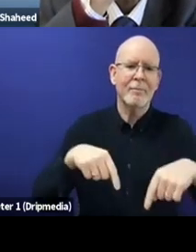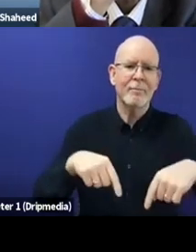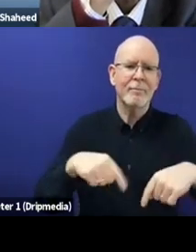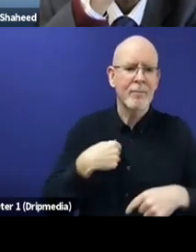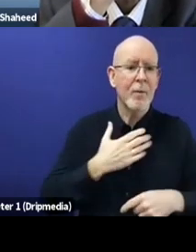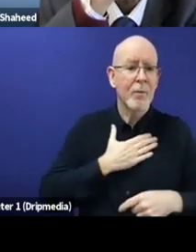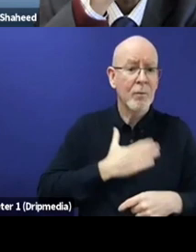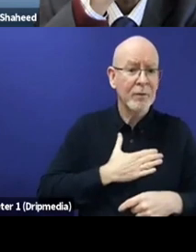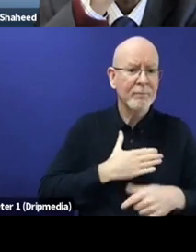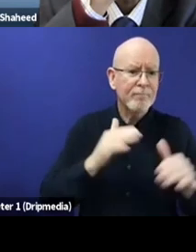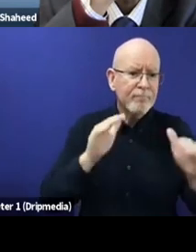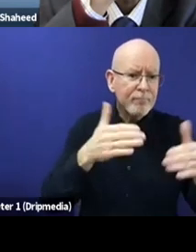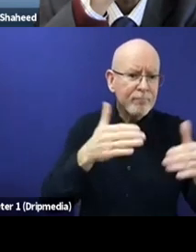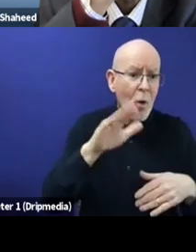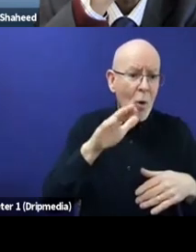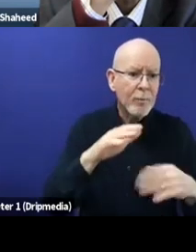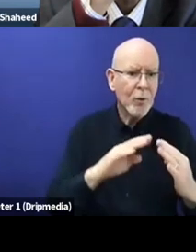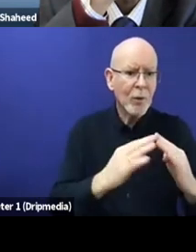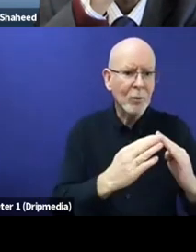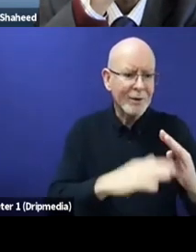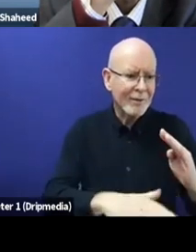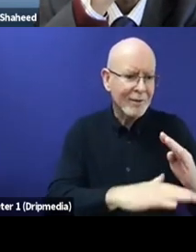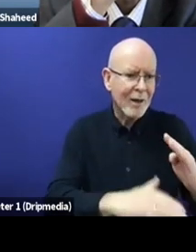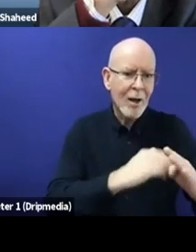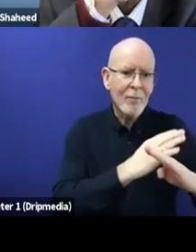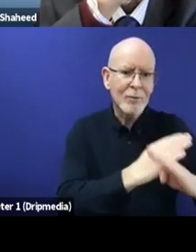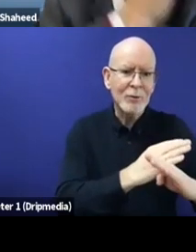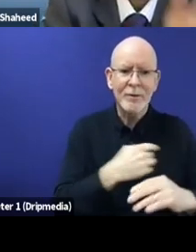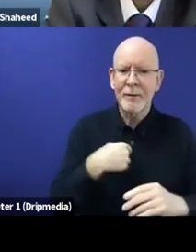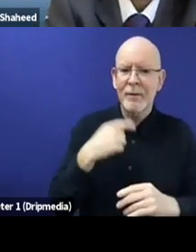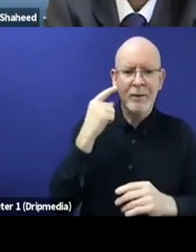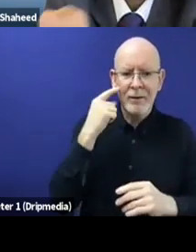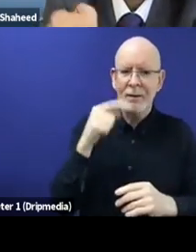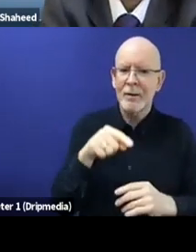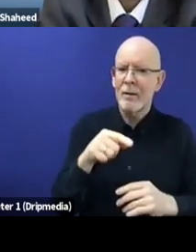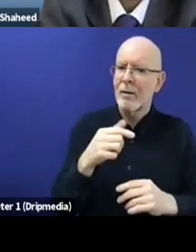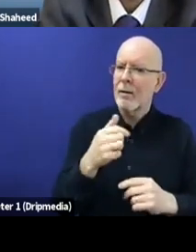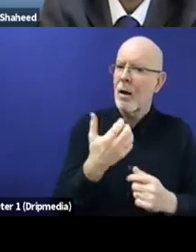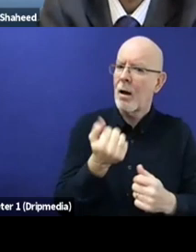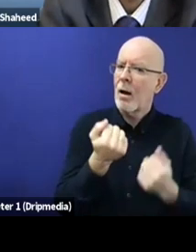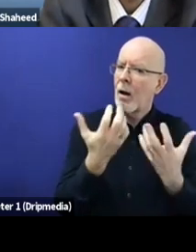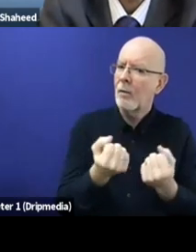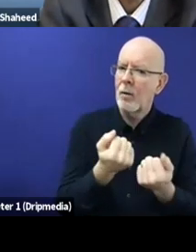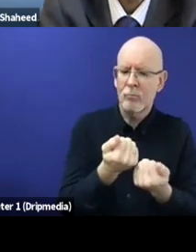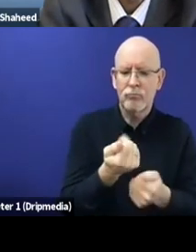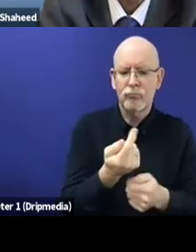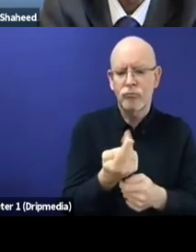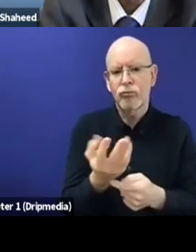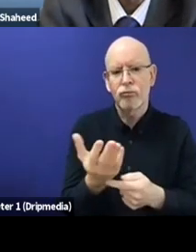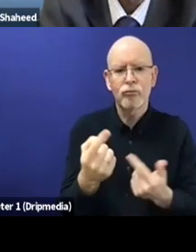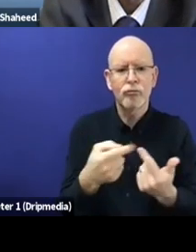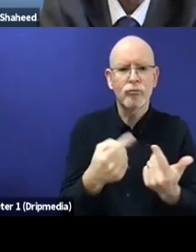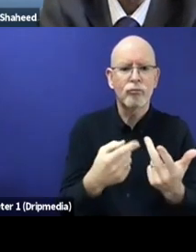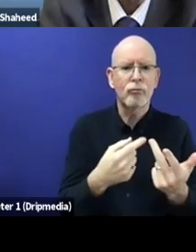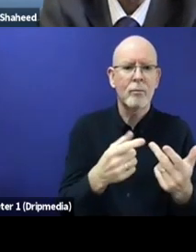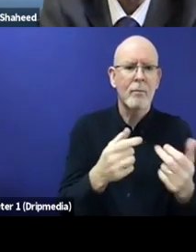the community is where protection happens. And the community means really sitting with the refugees and working with